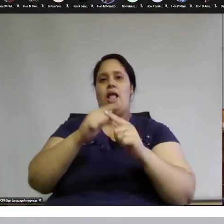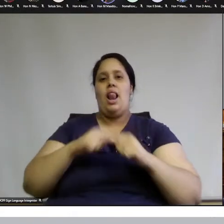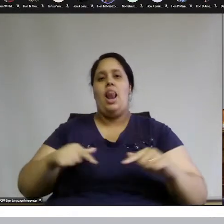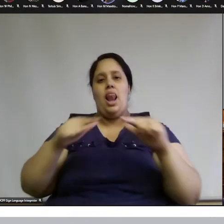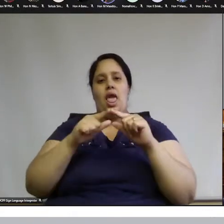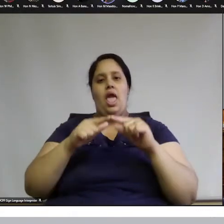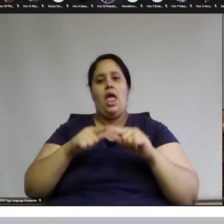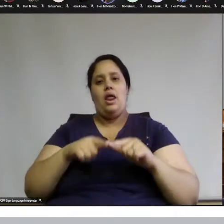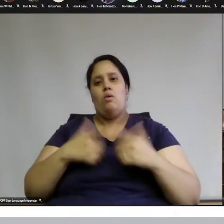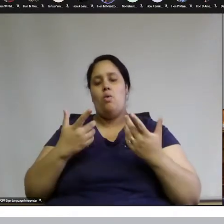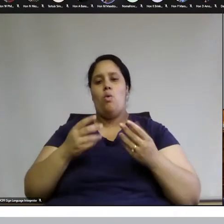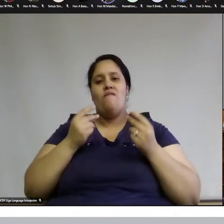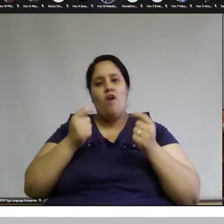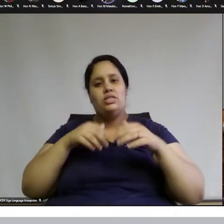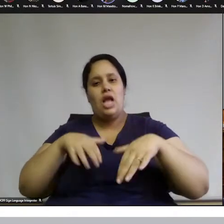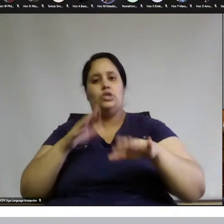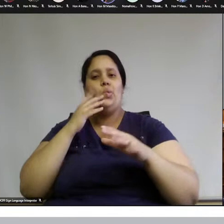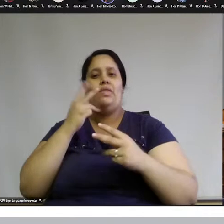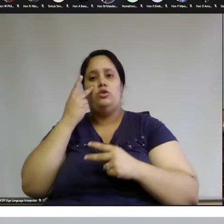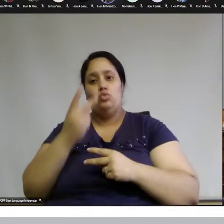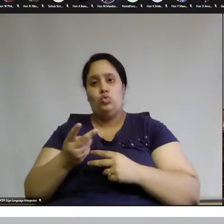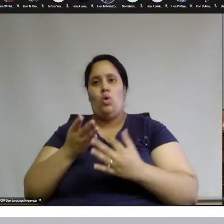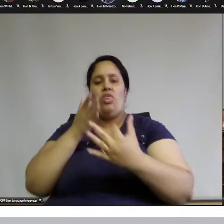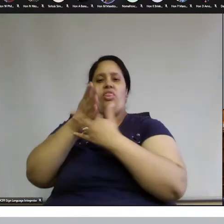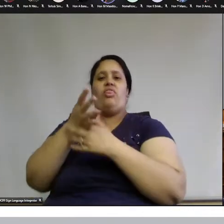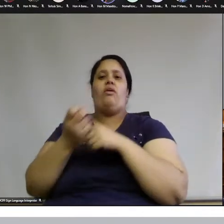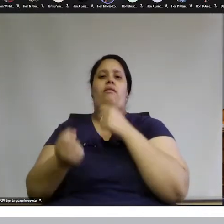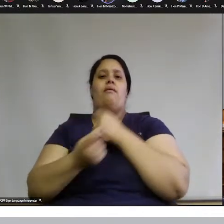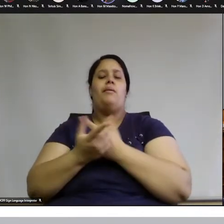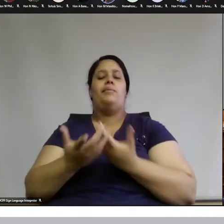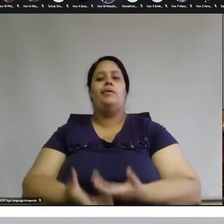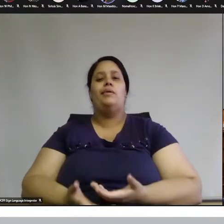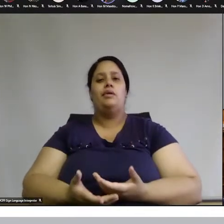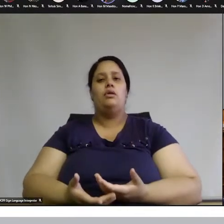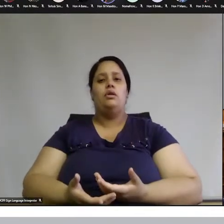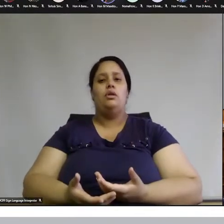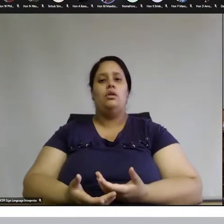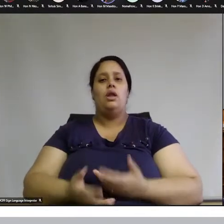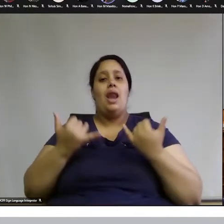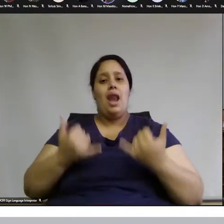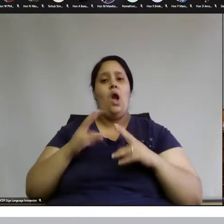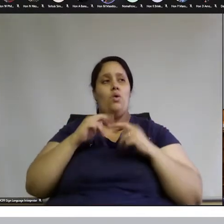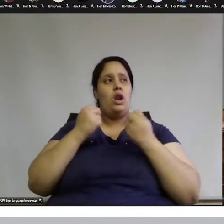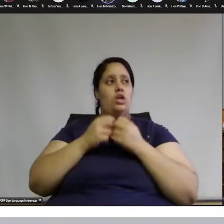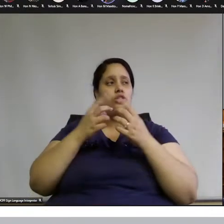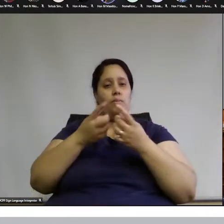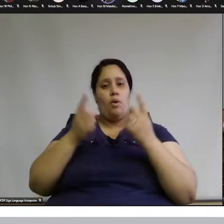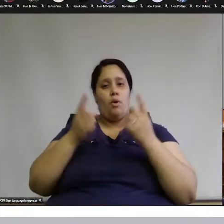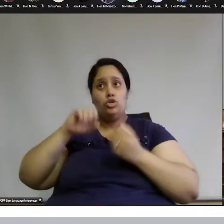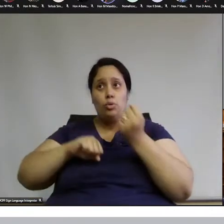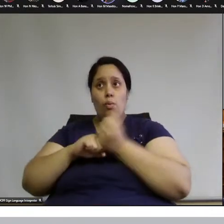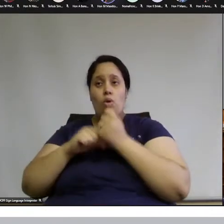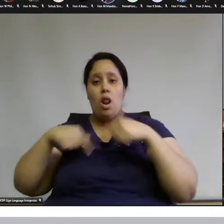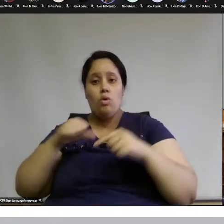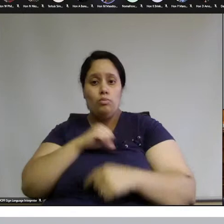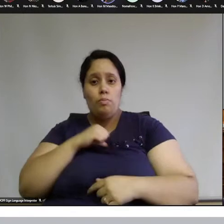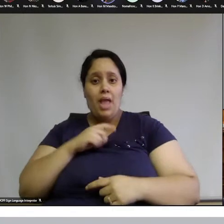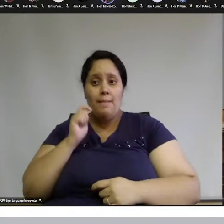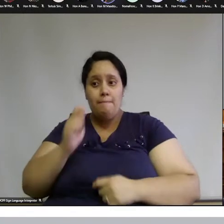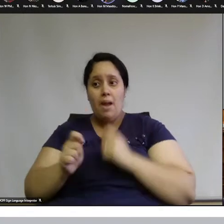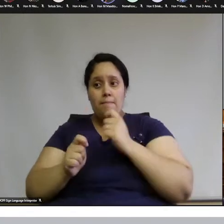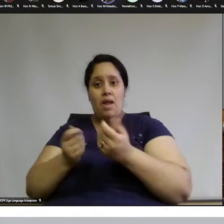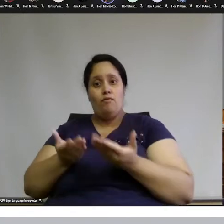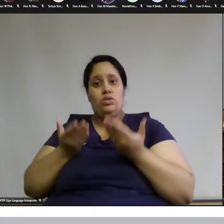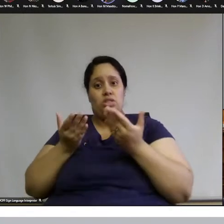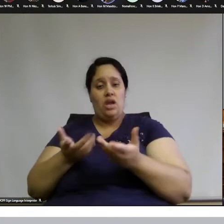take swift action once it was invaded. Will the national department support the local municipality and pay for the